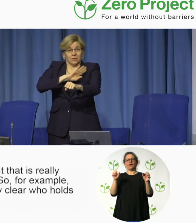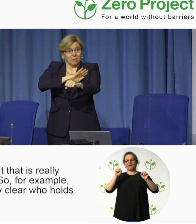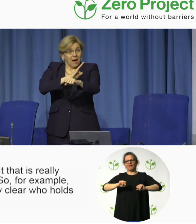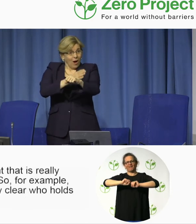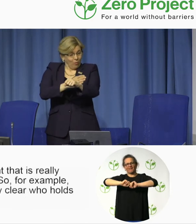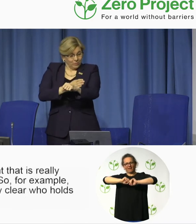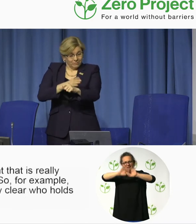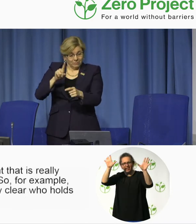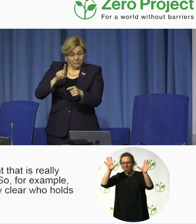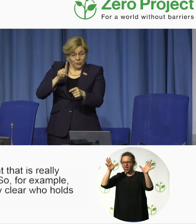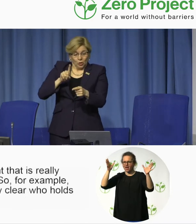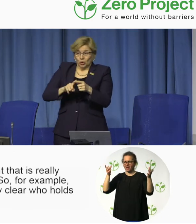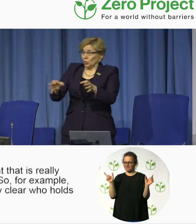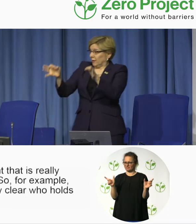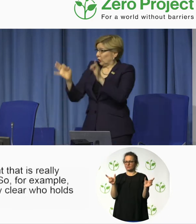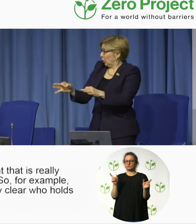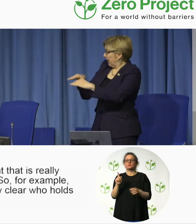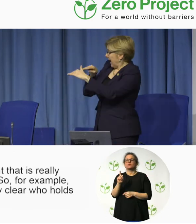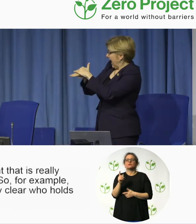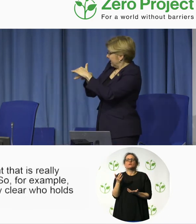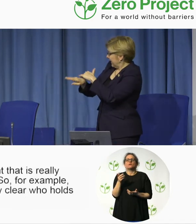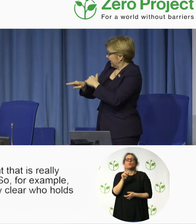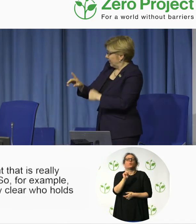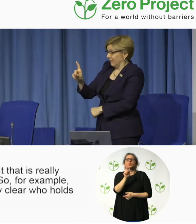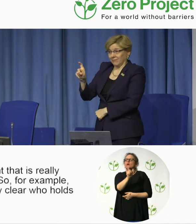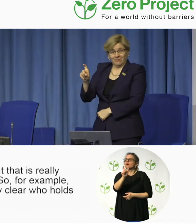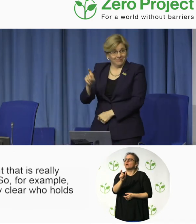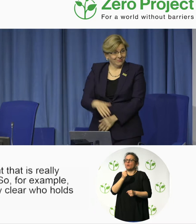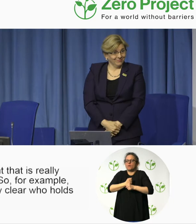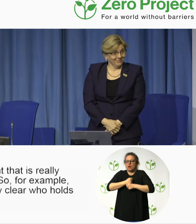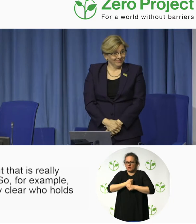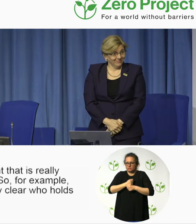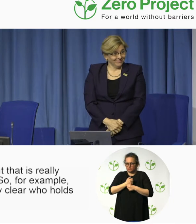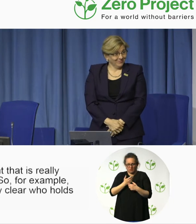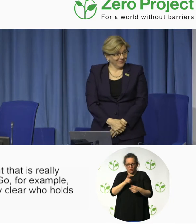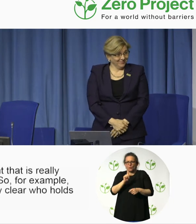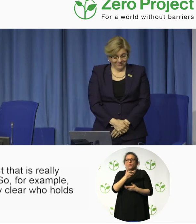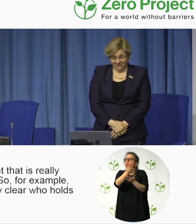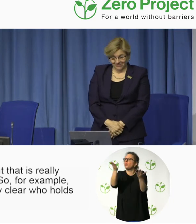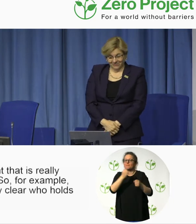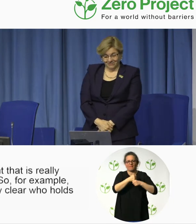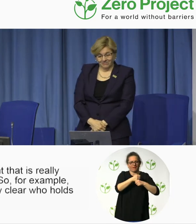clear who holds the power to determine access?